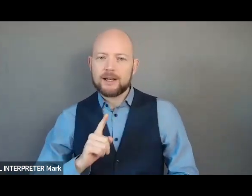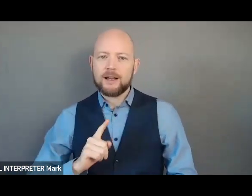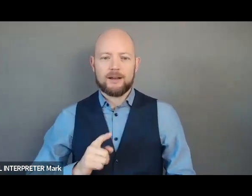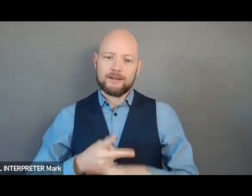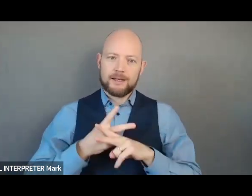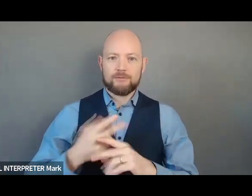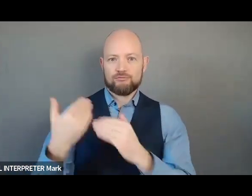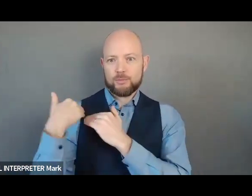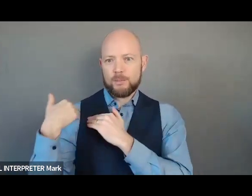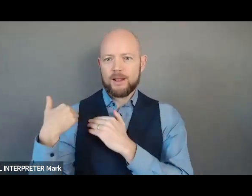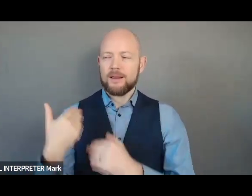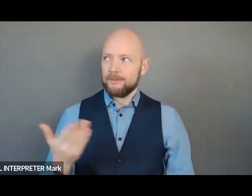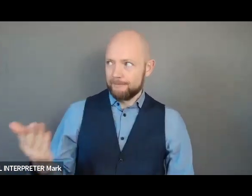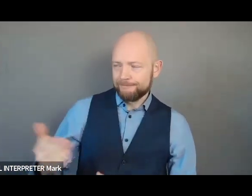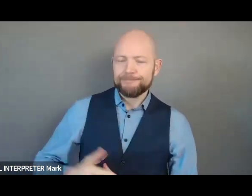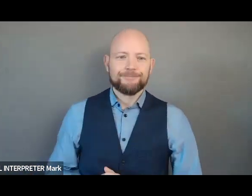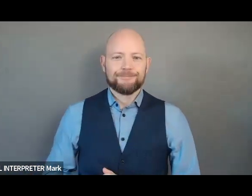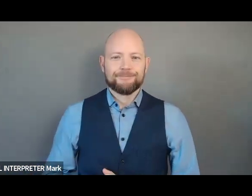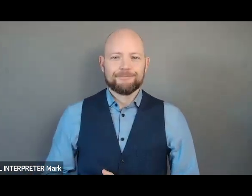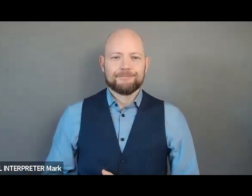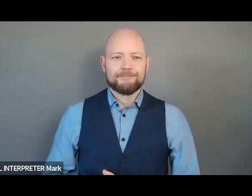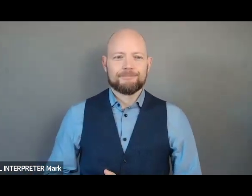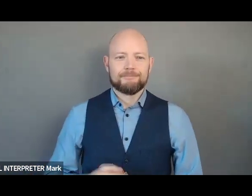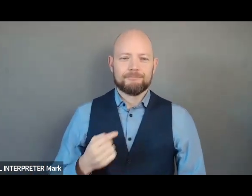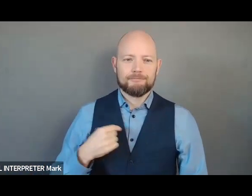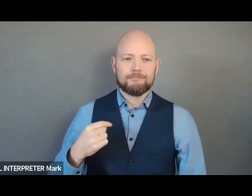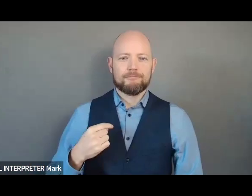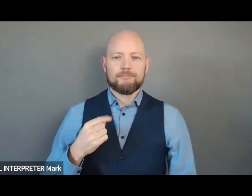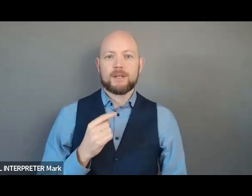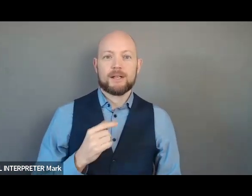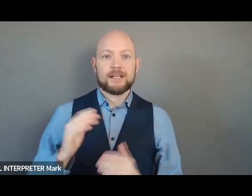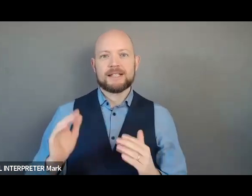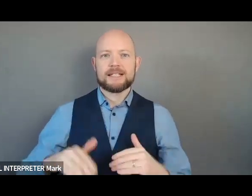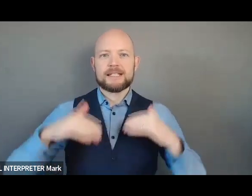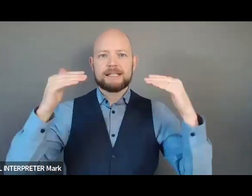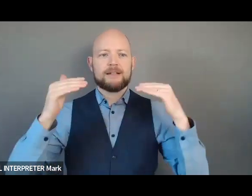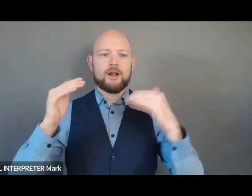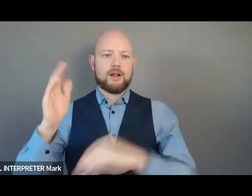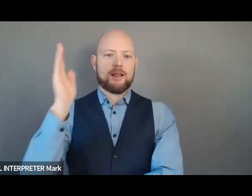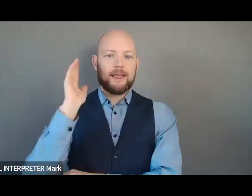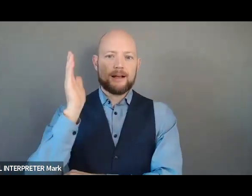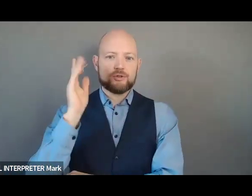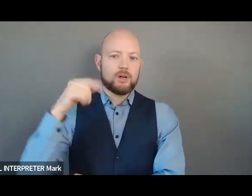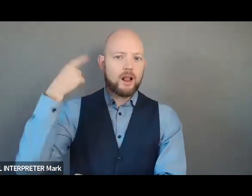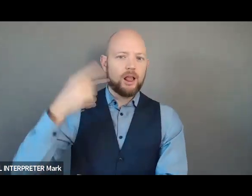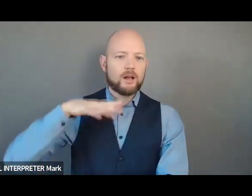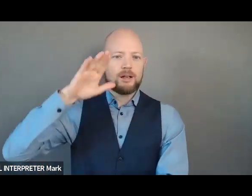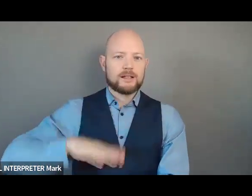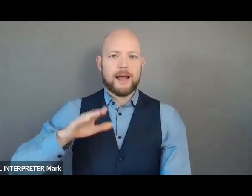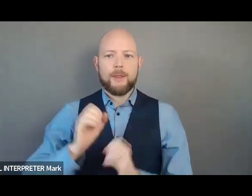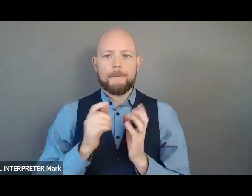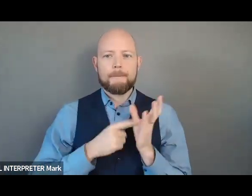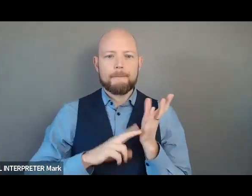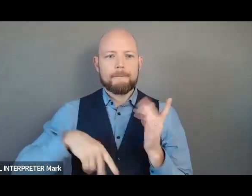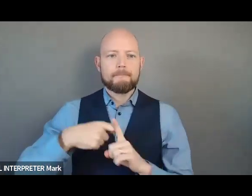I'm Preethi Premkumar. I'm a senior lecturer at London South Bank University. So yes, we wanted to look at the role